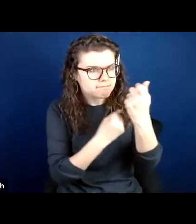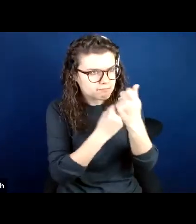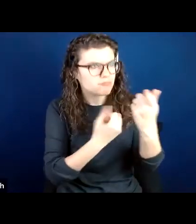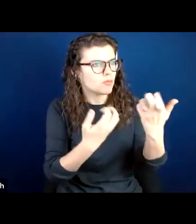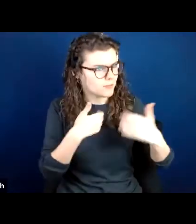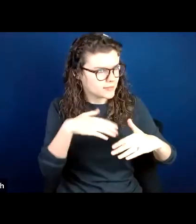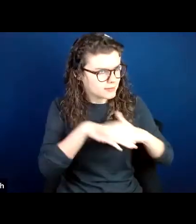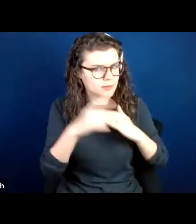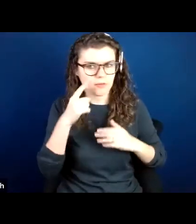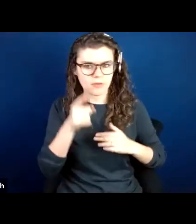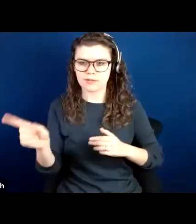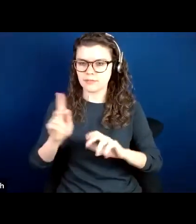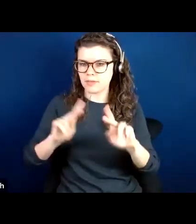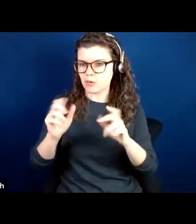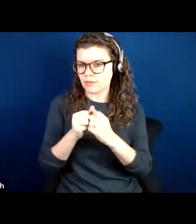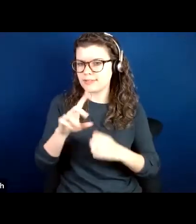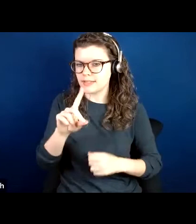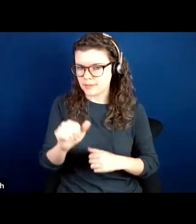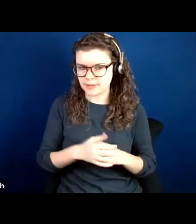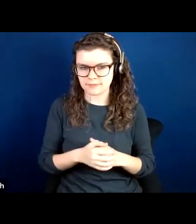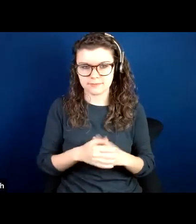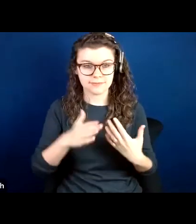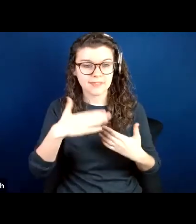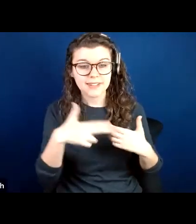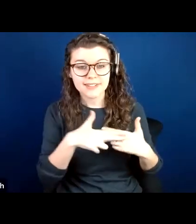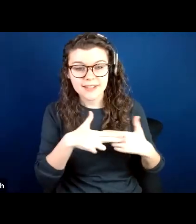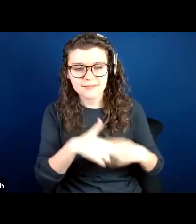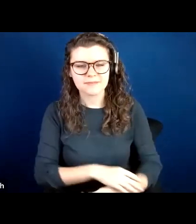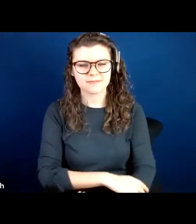recreation. Moving to slide 4.